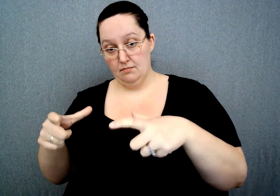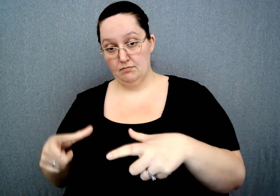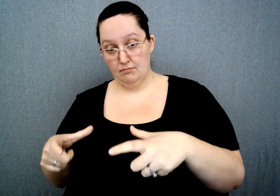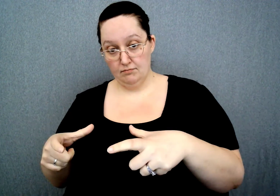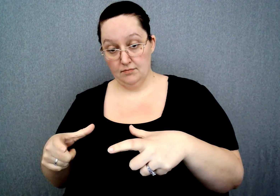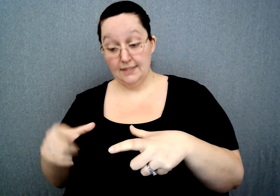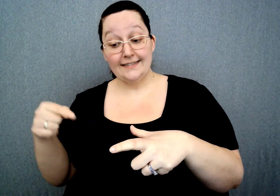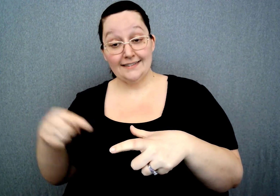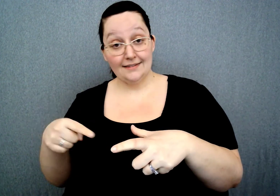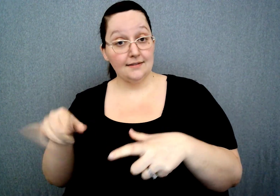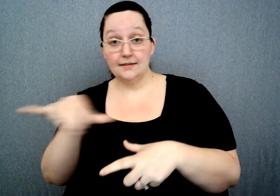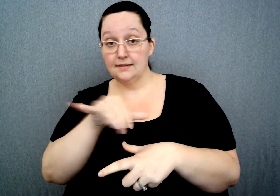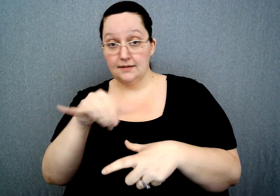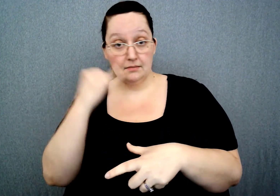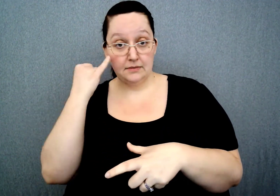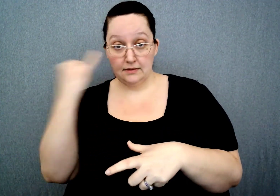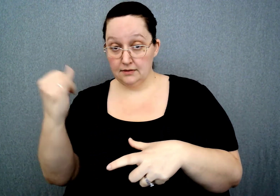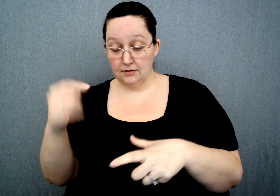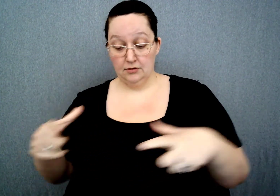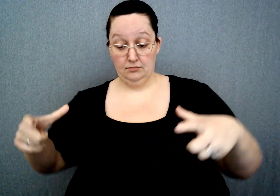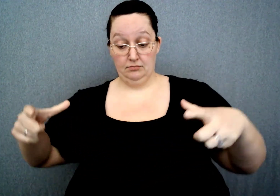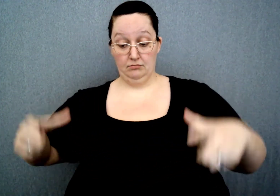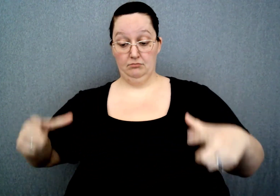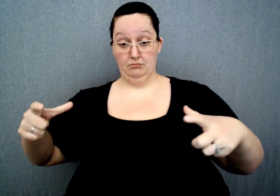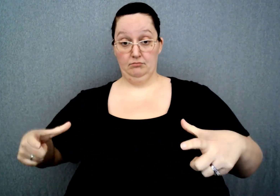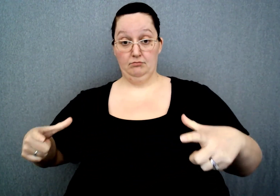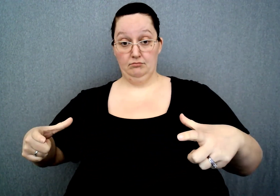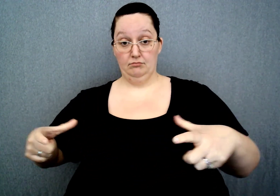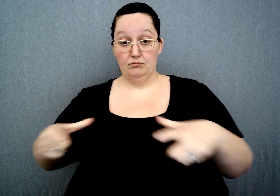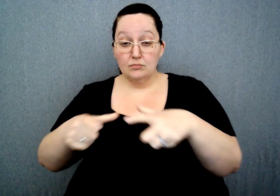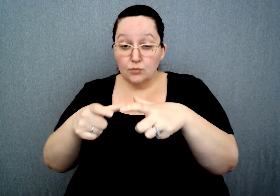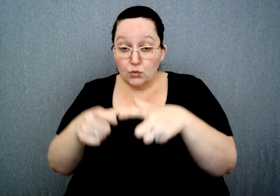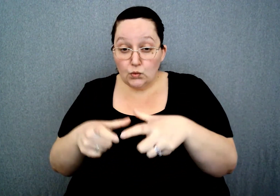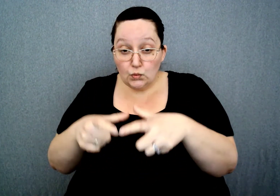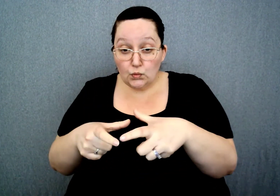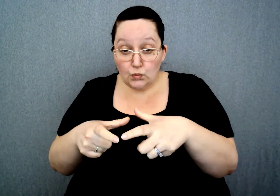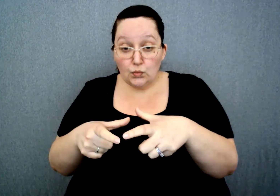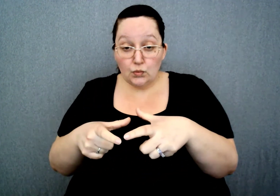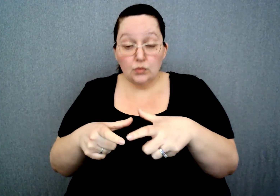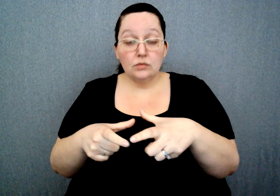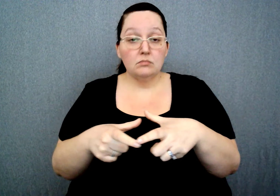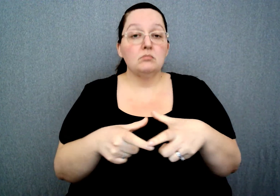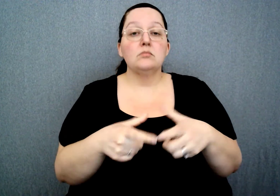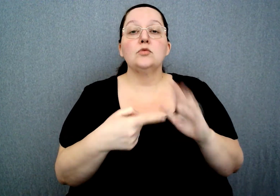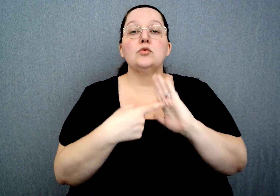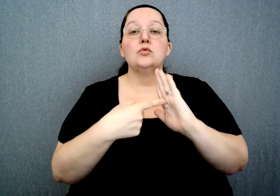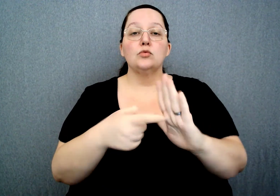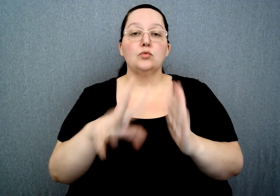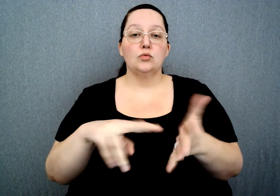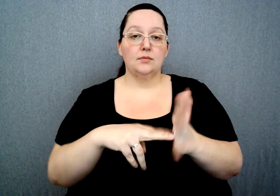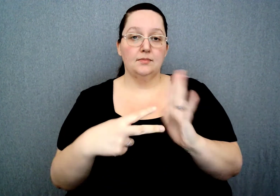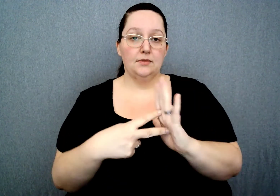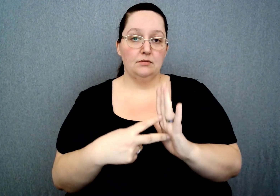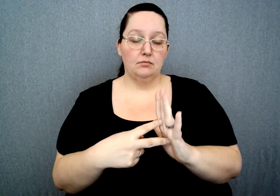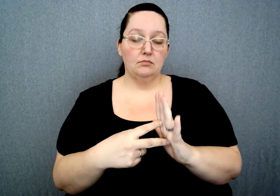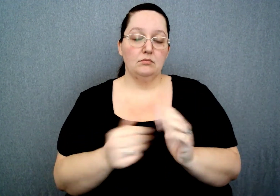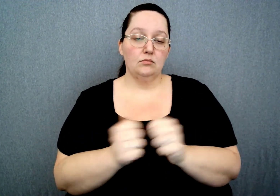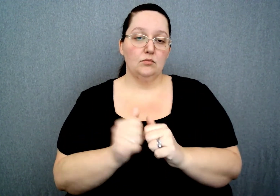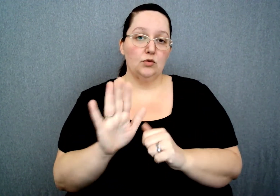thickness to it. A plate does not. Now, just like with bowl, you can change the shape of it. You can change the size of it depending on